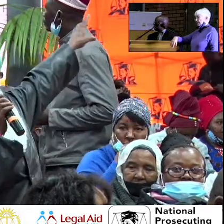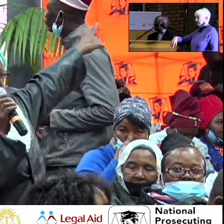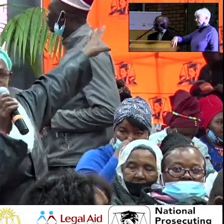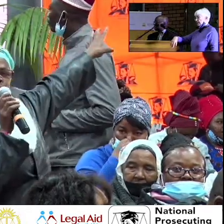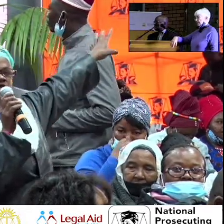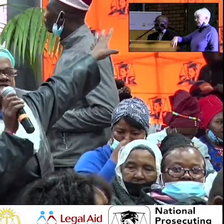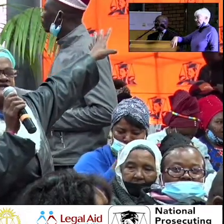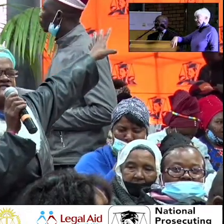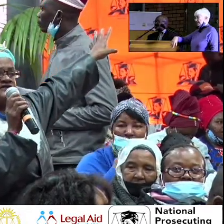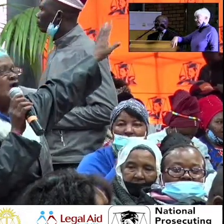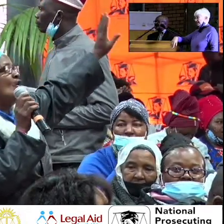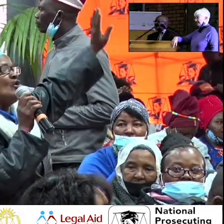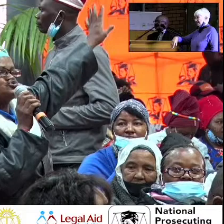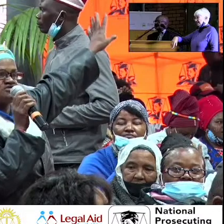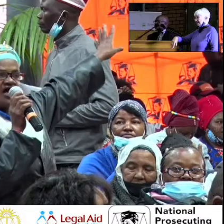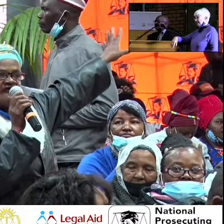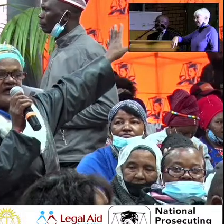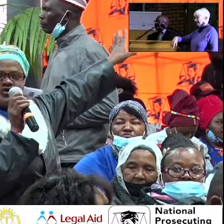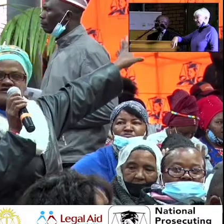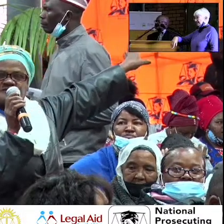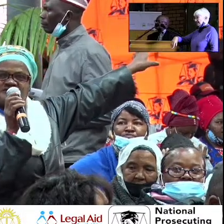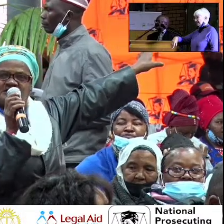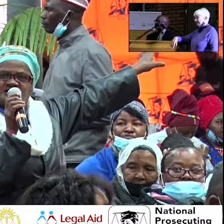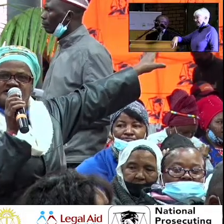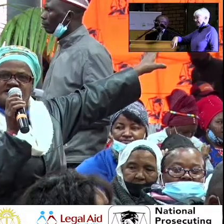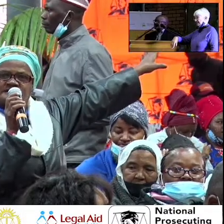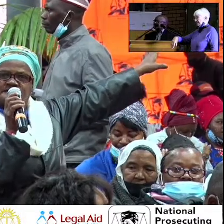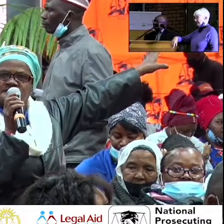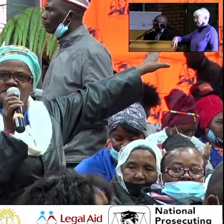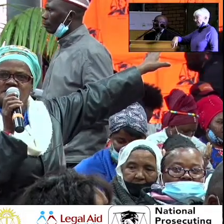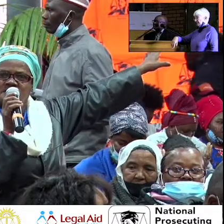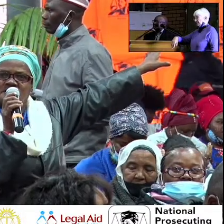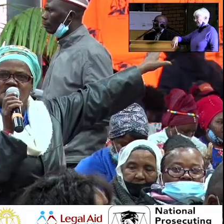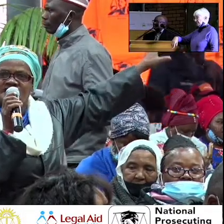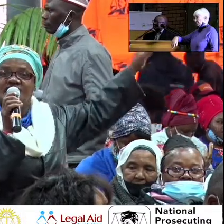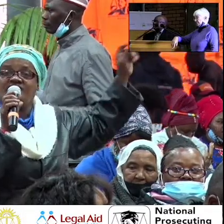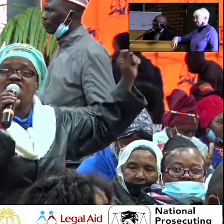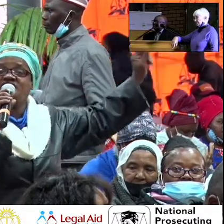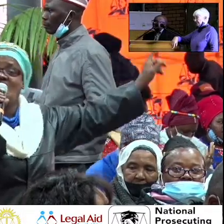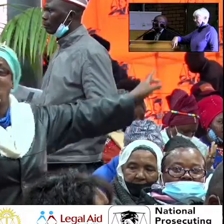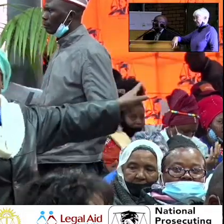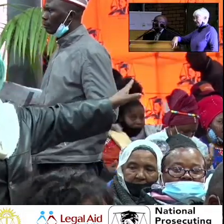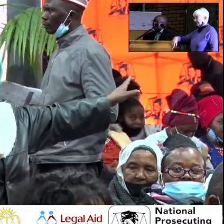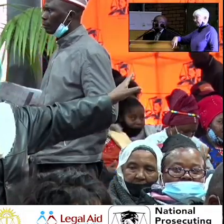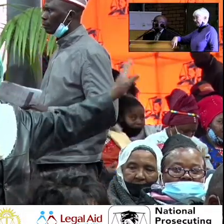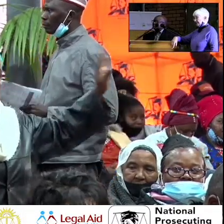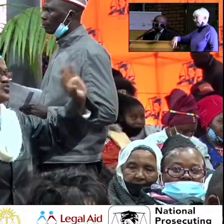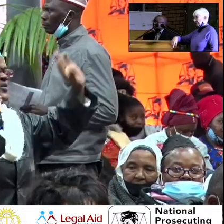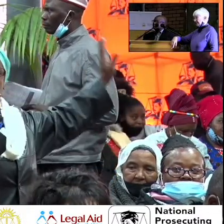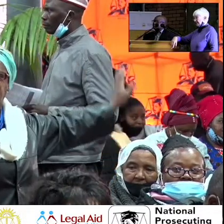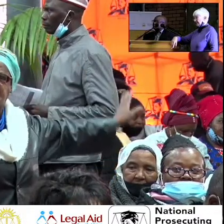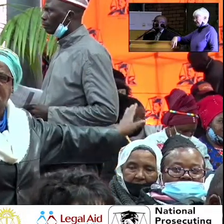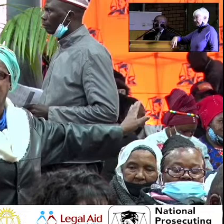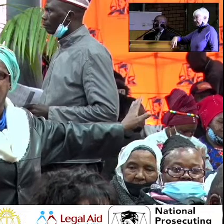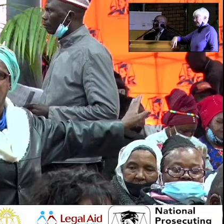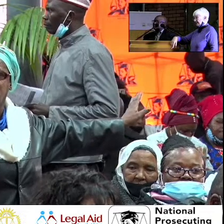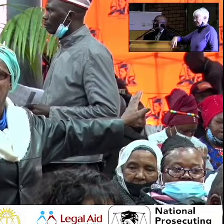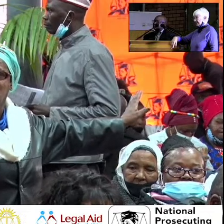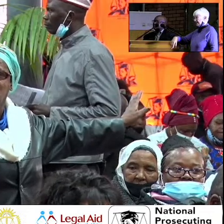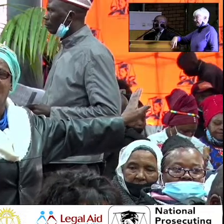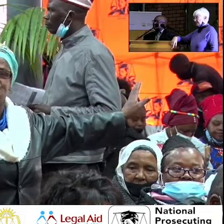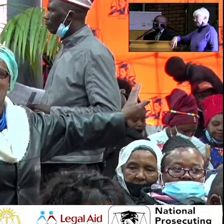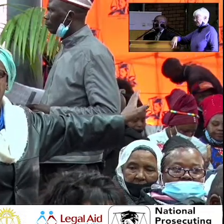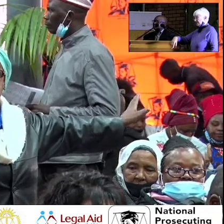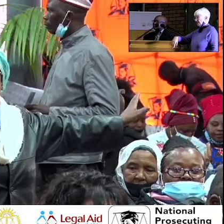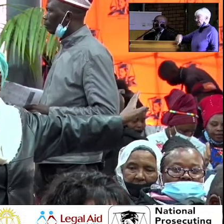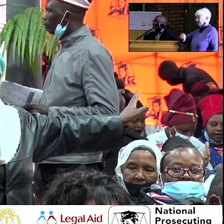to Delft Police Station or to Delft Day Hospital Clinic. They come there, they got worse.